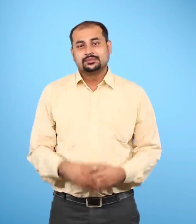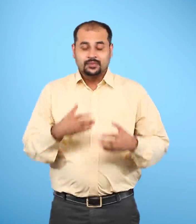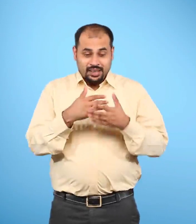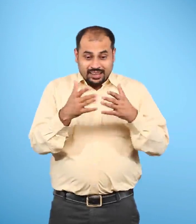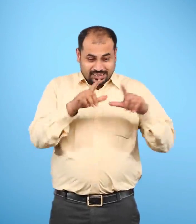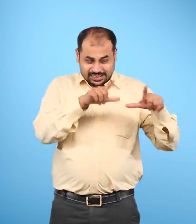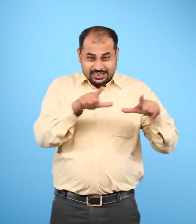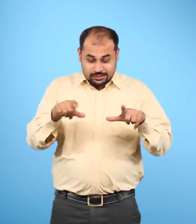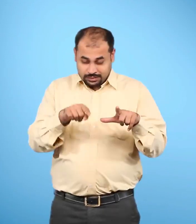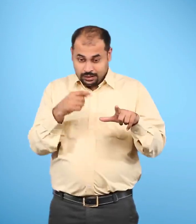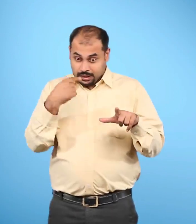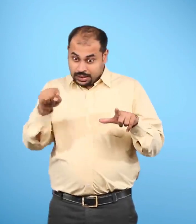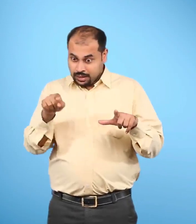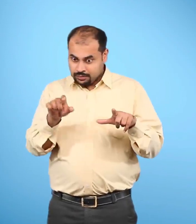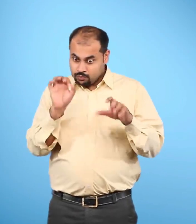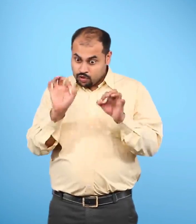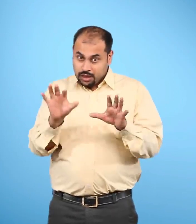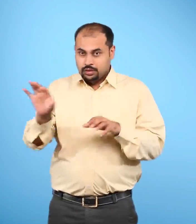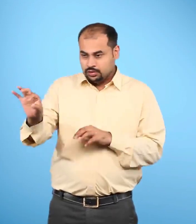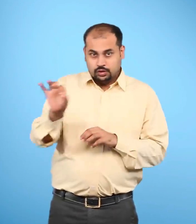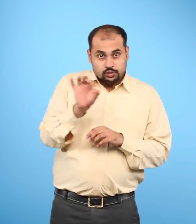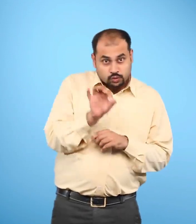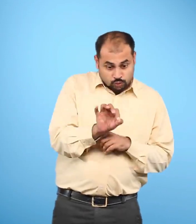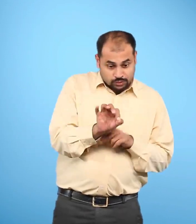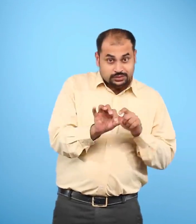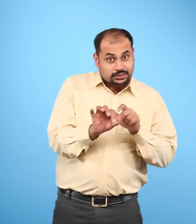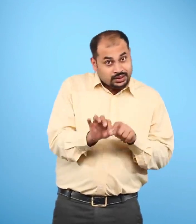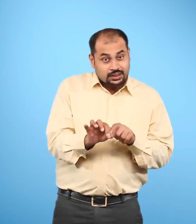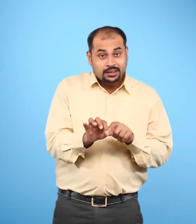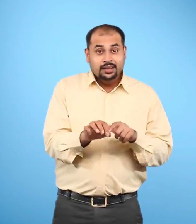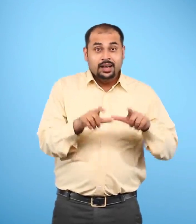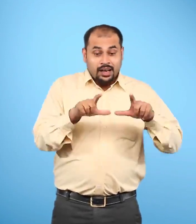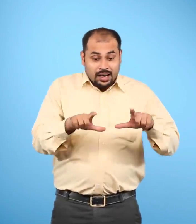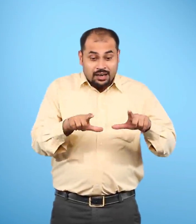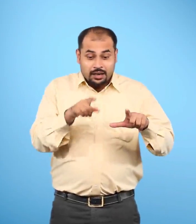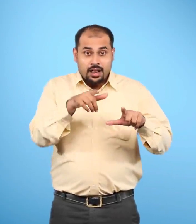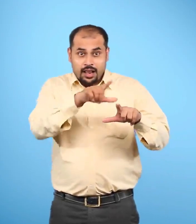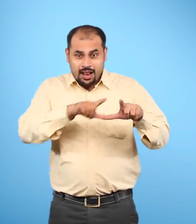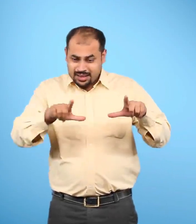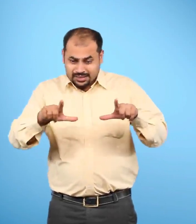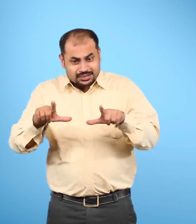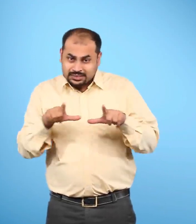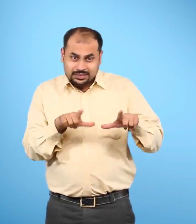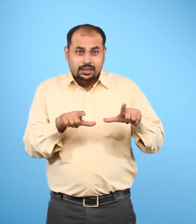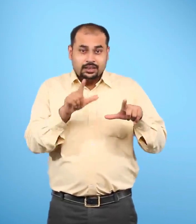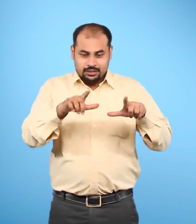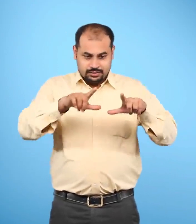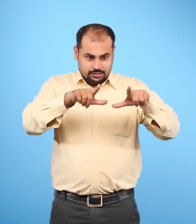You had to choose the correct tile which could be repeated to make a pattern so that there were no